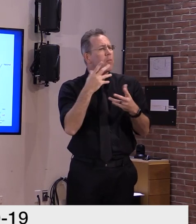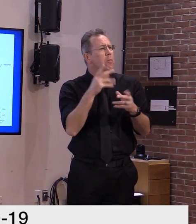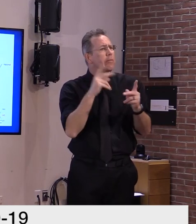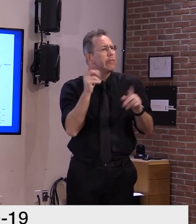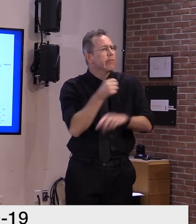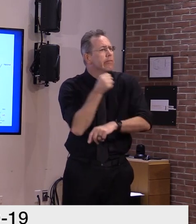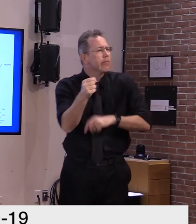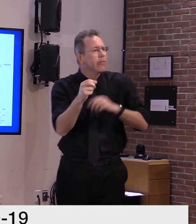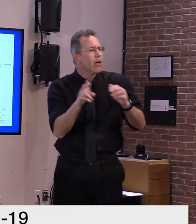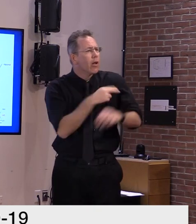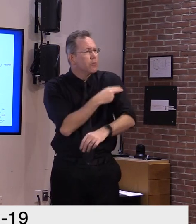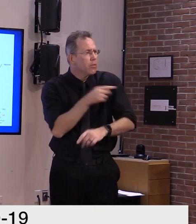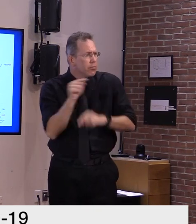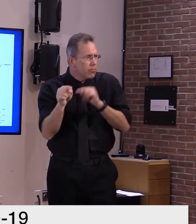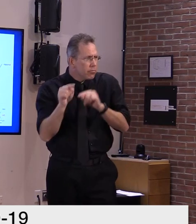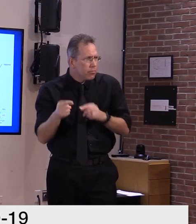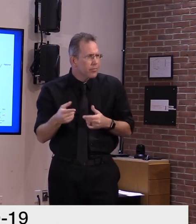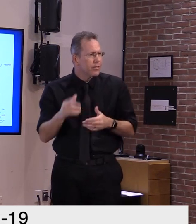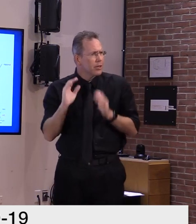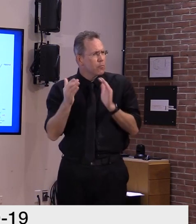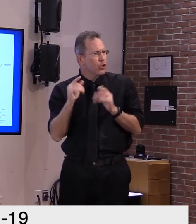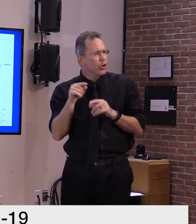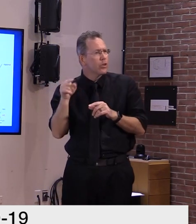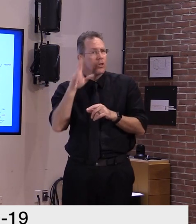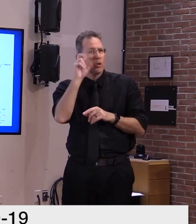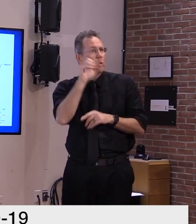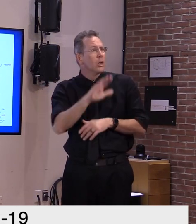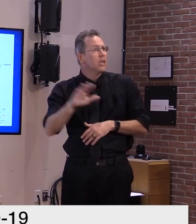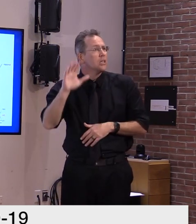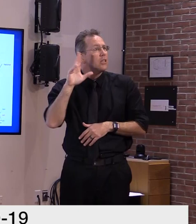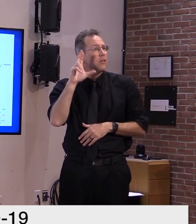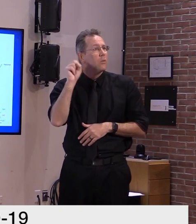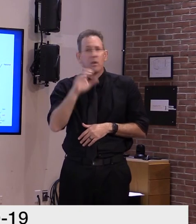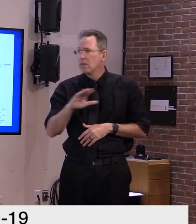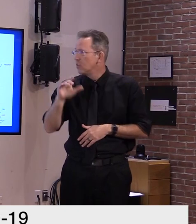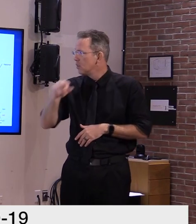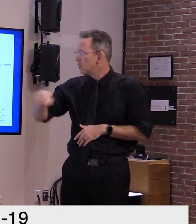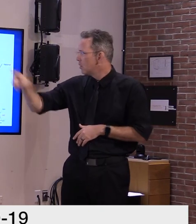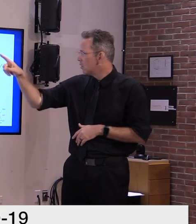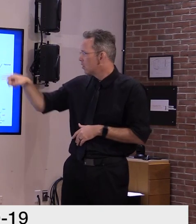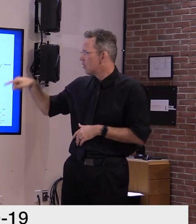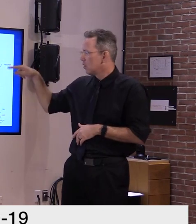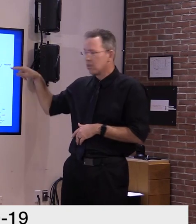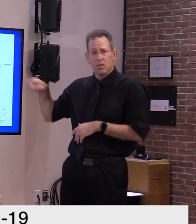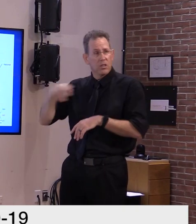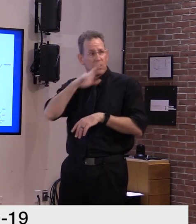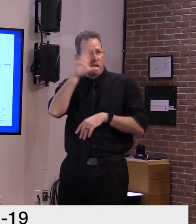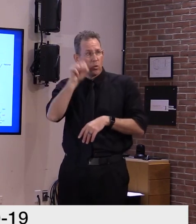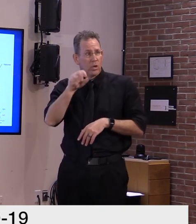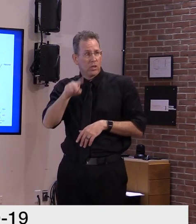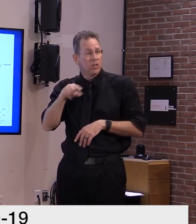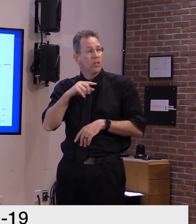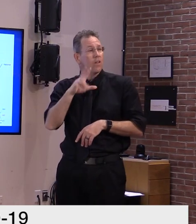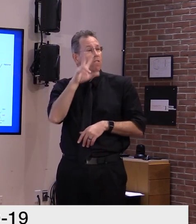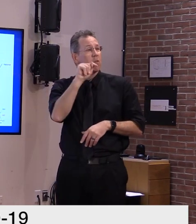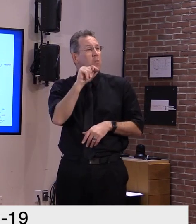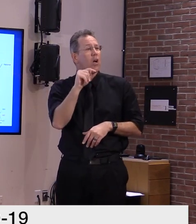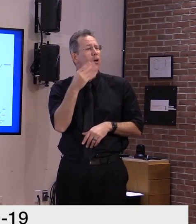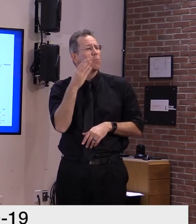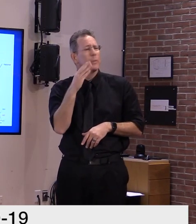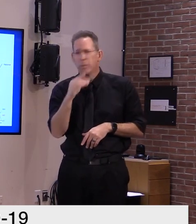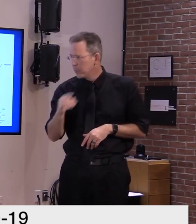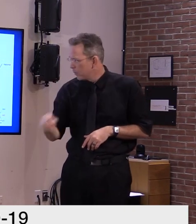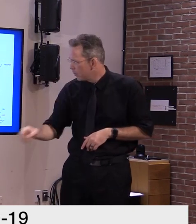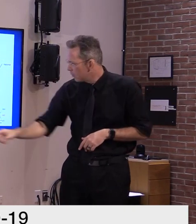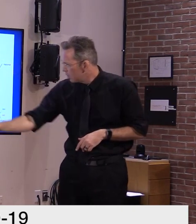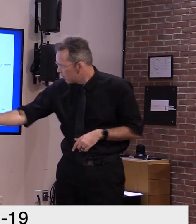just how good shape we are here in Vermont compared to the national average. You can see hospitalizations are going up nationally, but in Vermont,